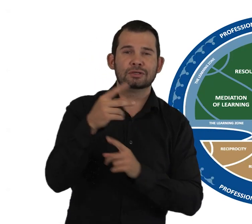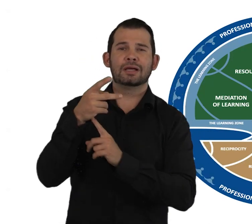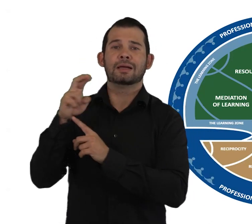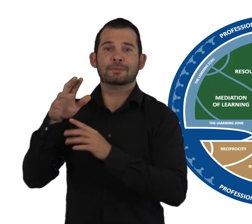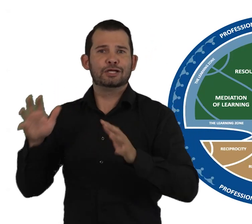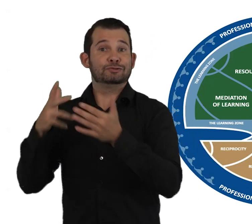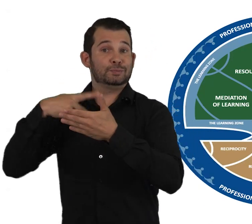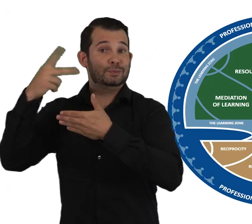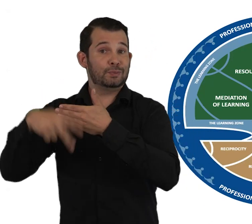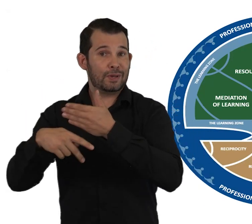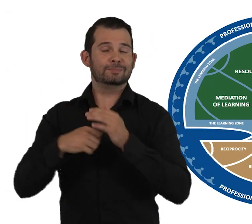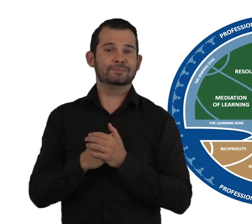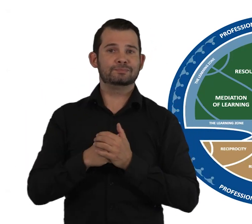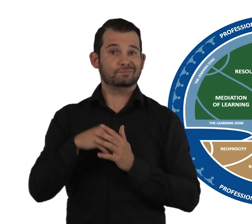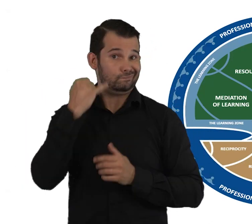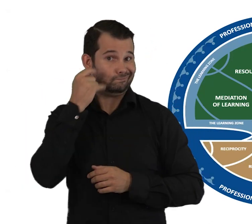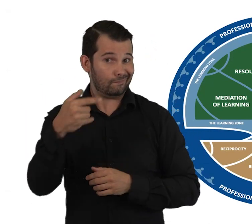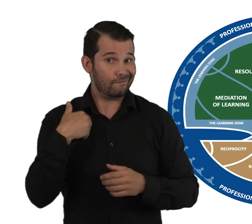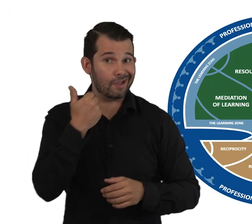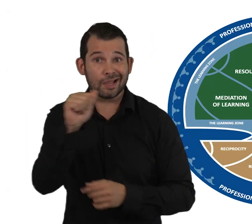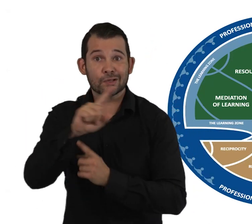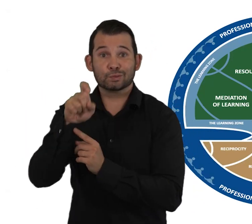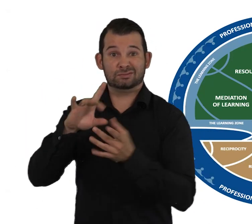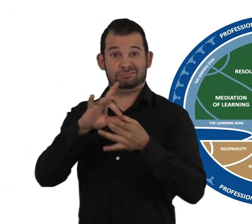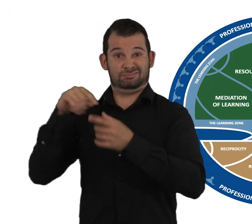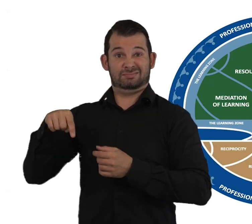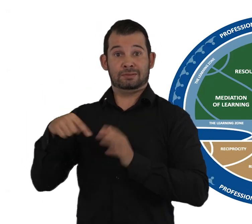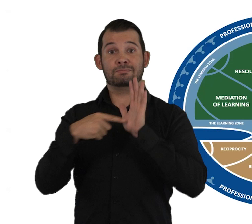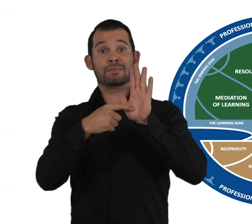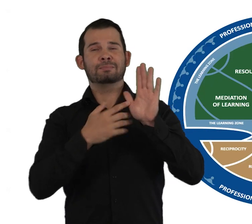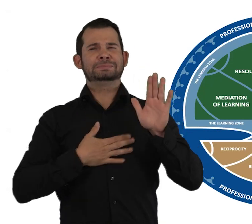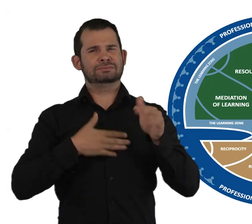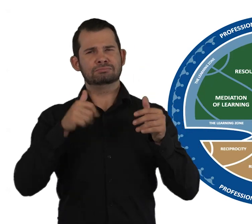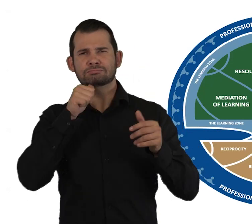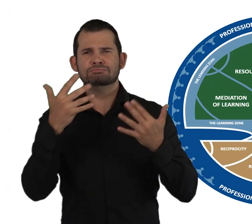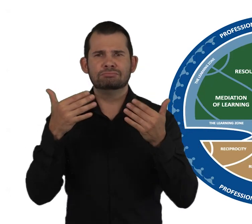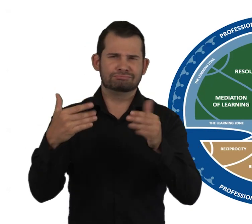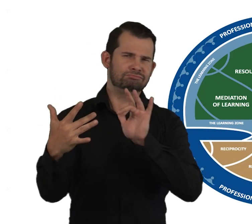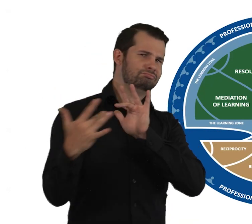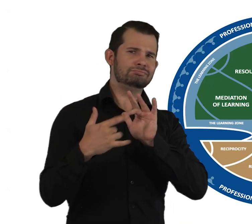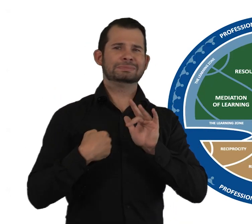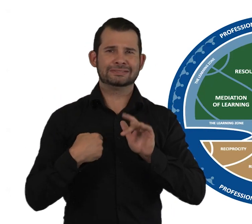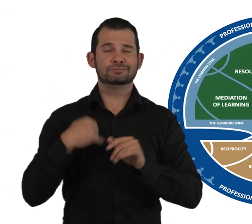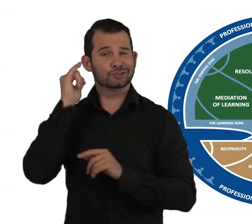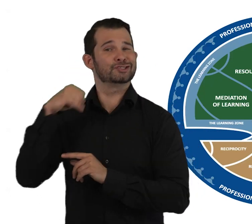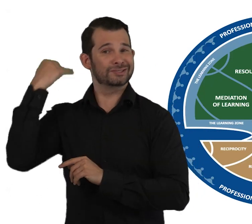program. If you have any questions about this model, please do not hesitate to contact me, Jeanette, at